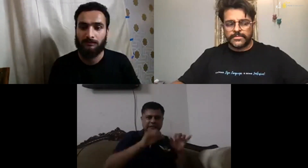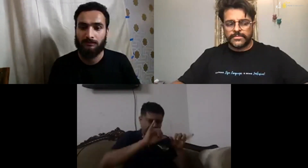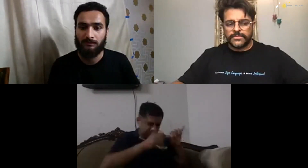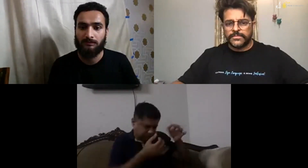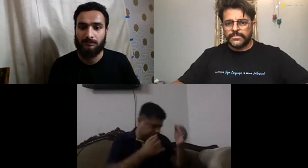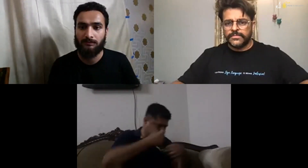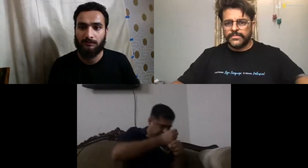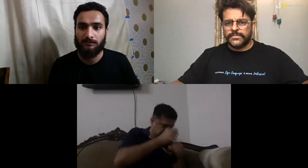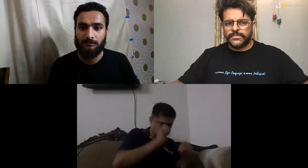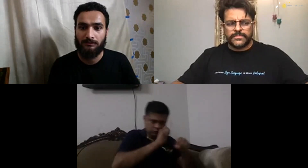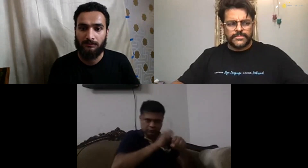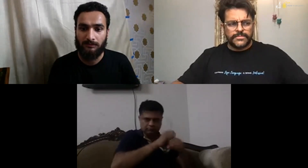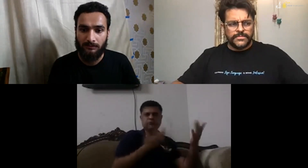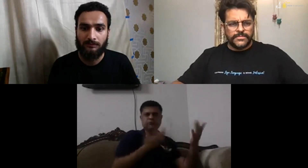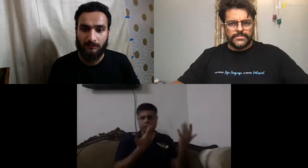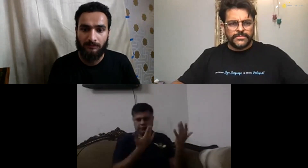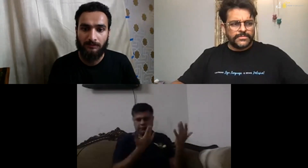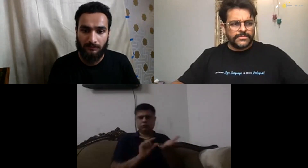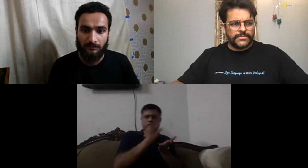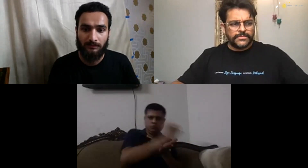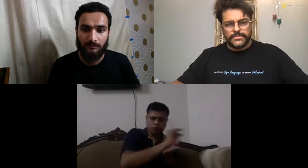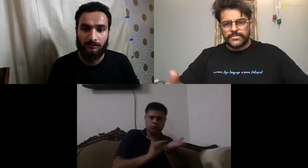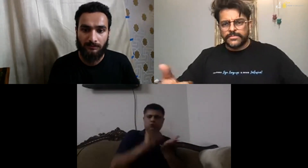with. Sorry, what was that?